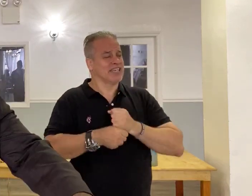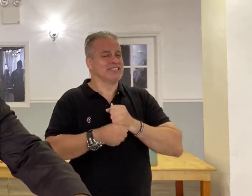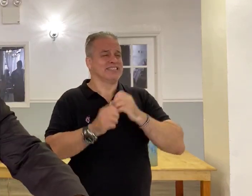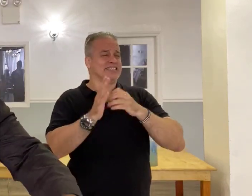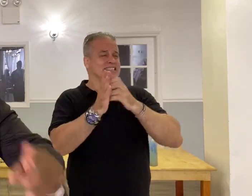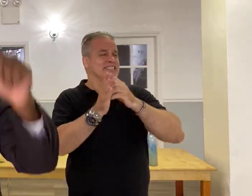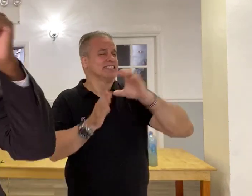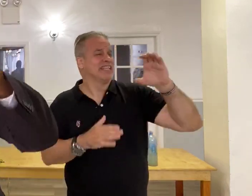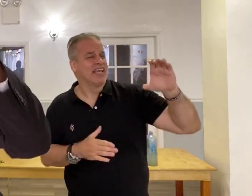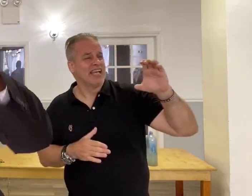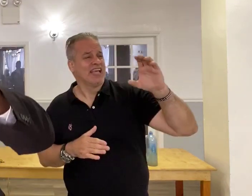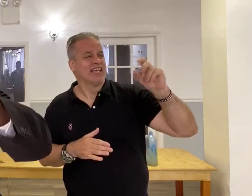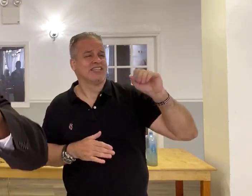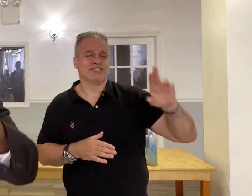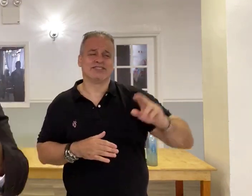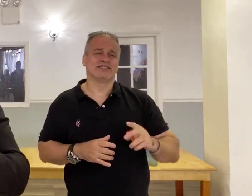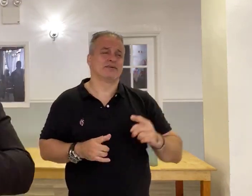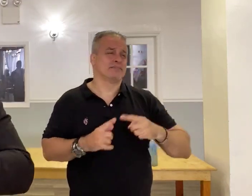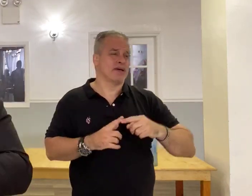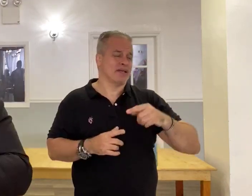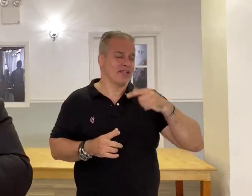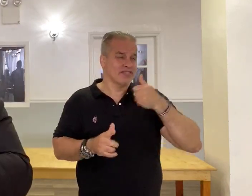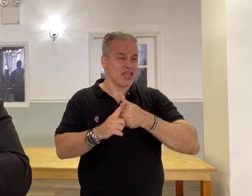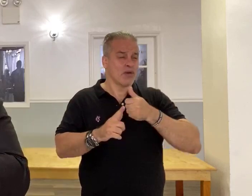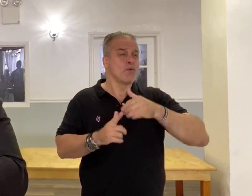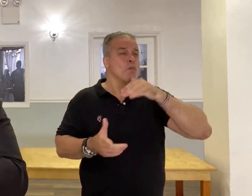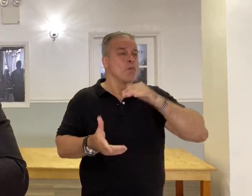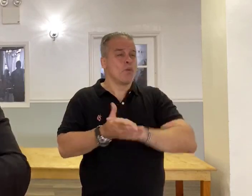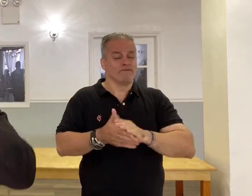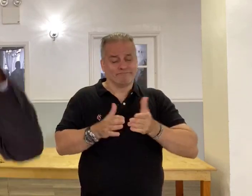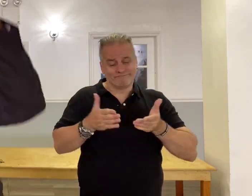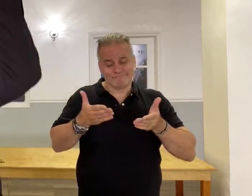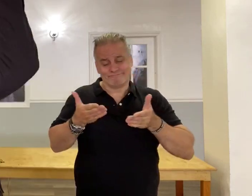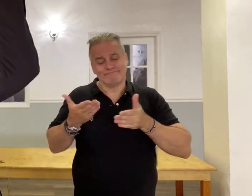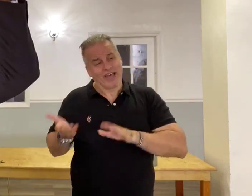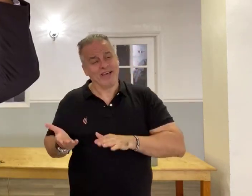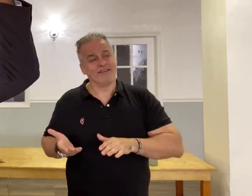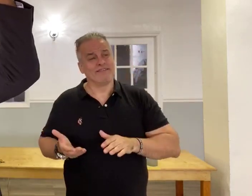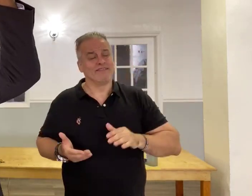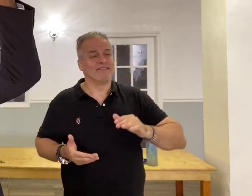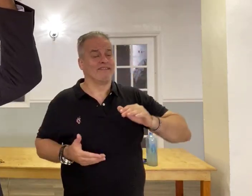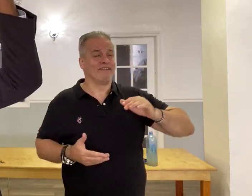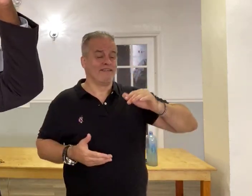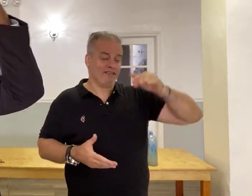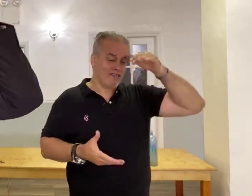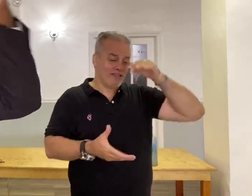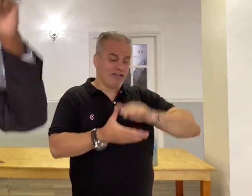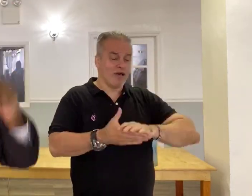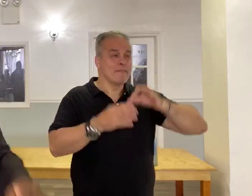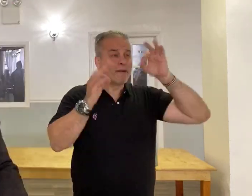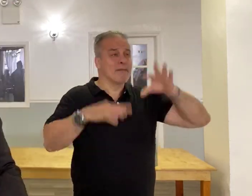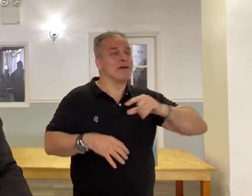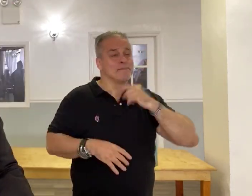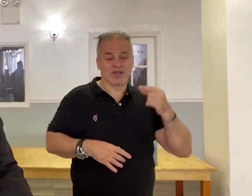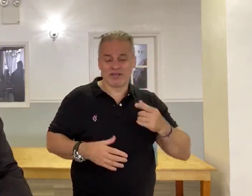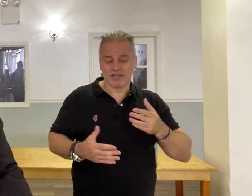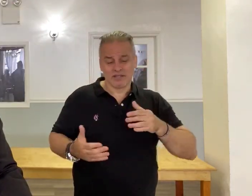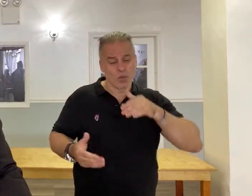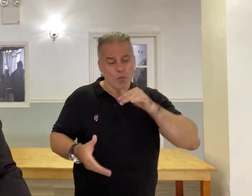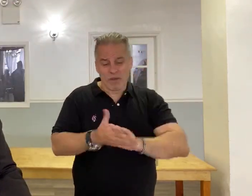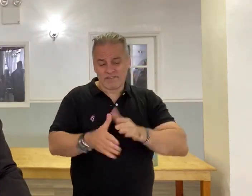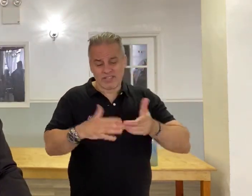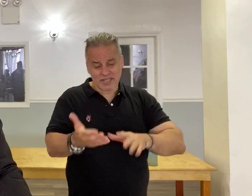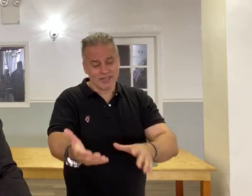about all of that. He knows in the recess of his heart that one day he's going to heaven and he will see his